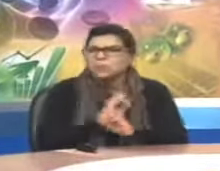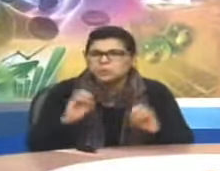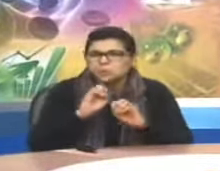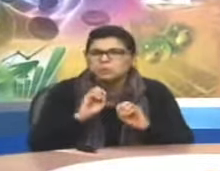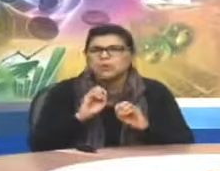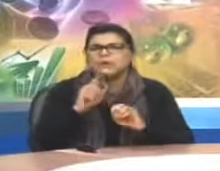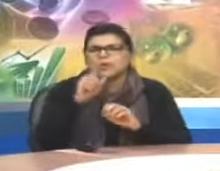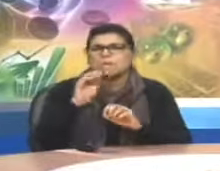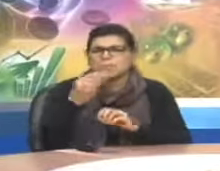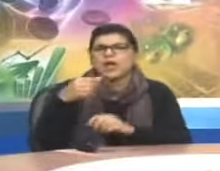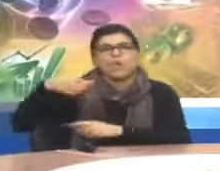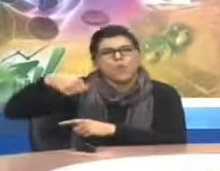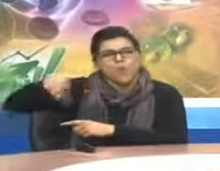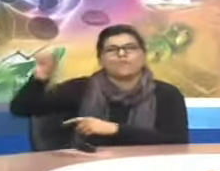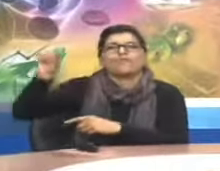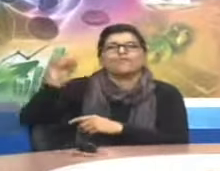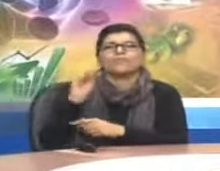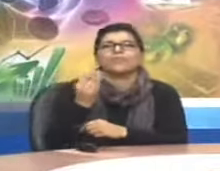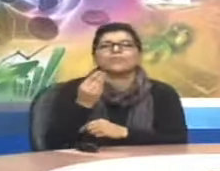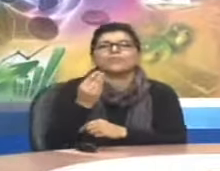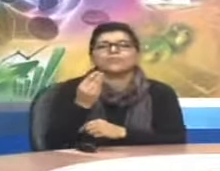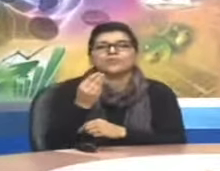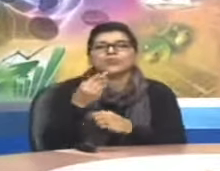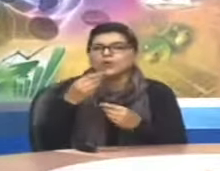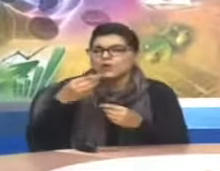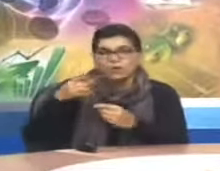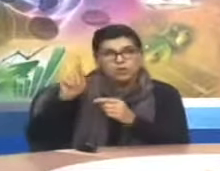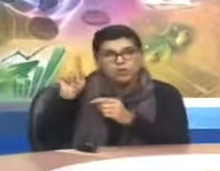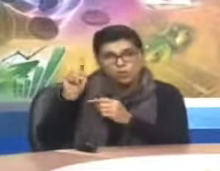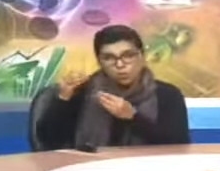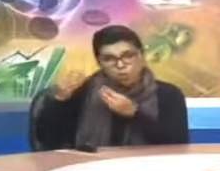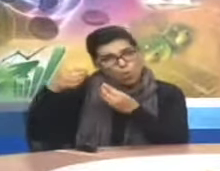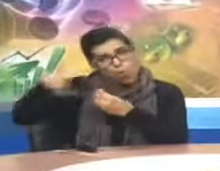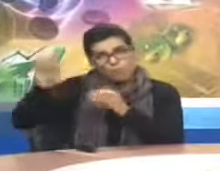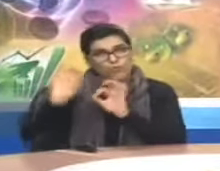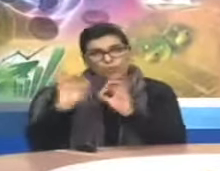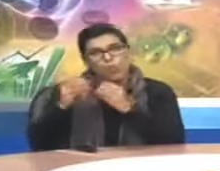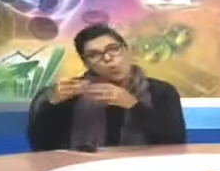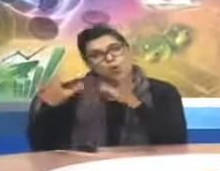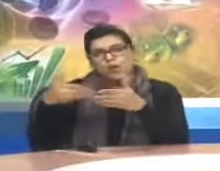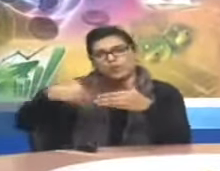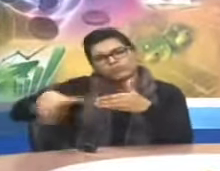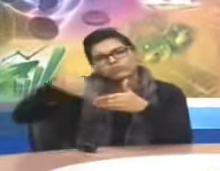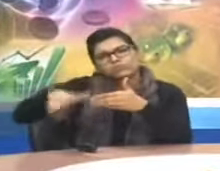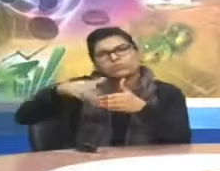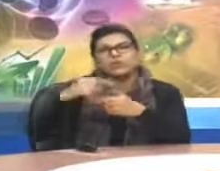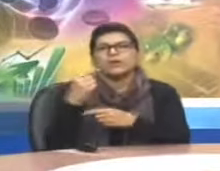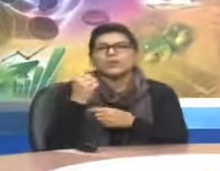not using and we just keep that in a safe mode. It saves